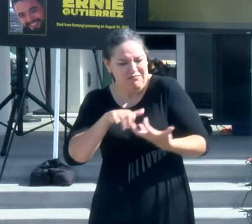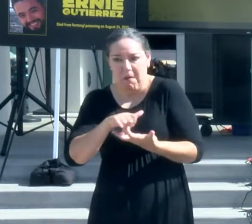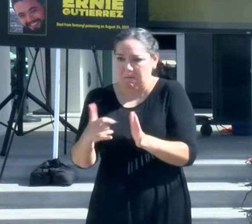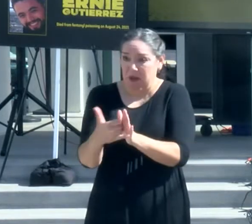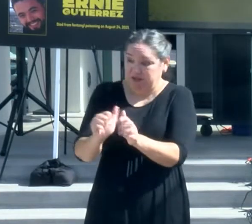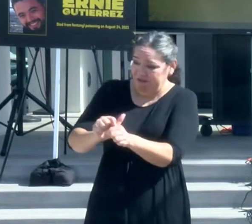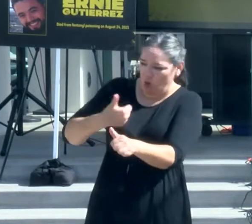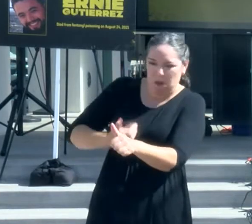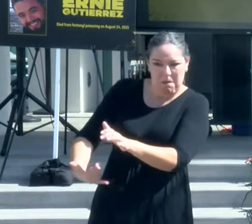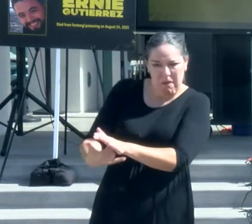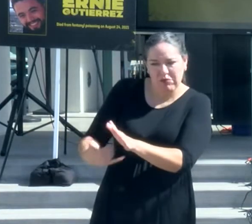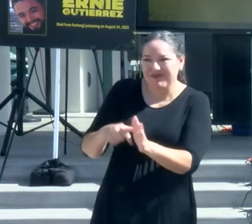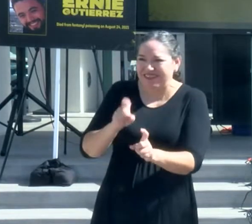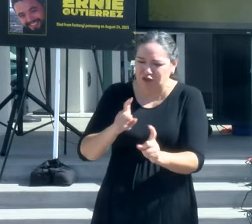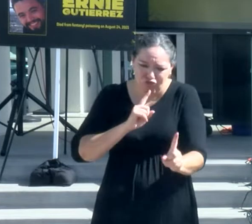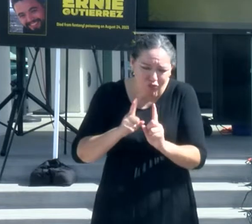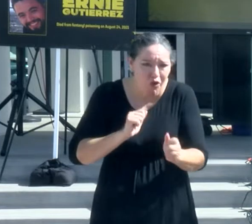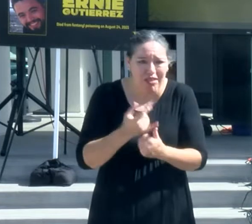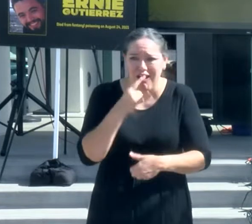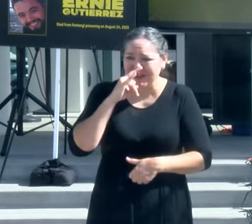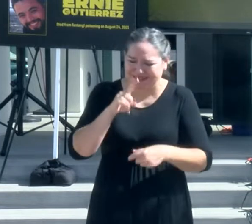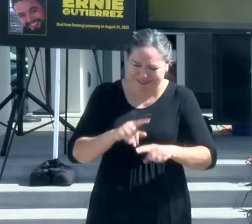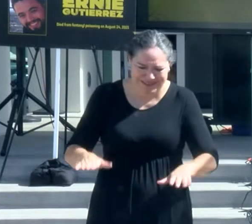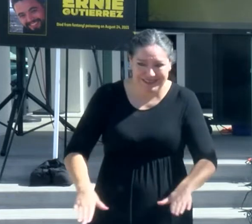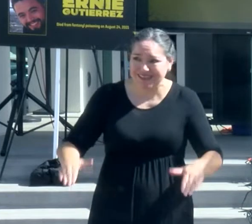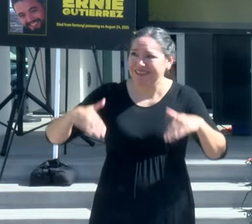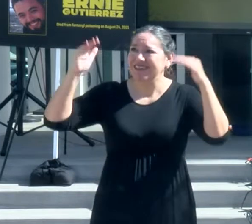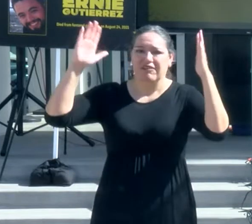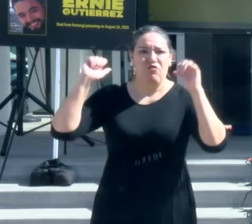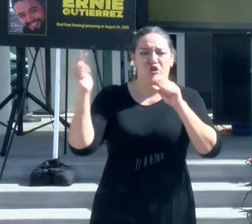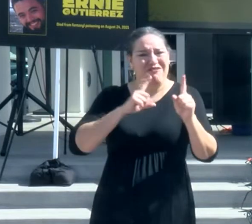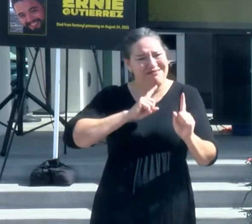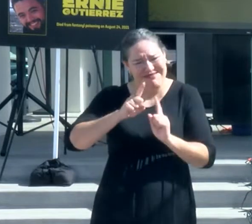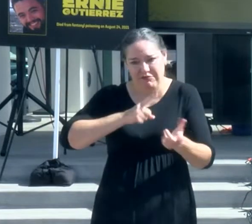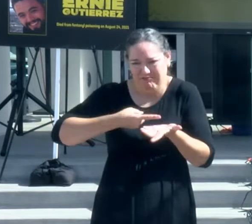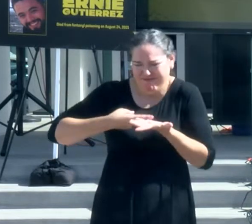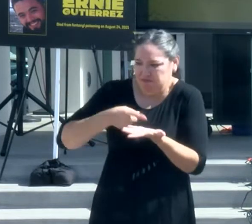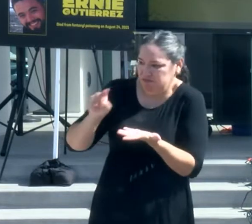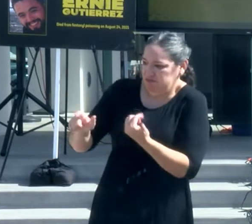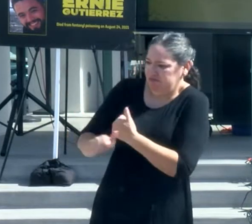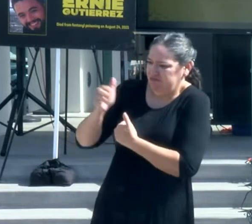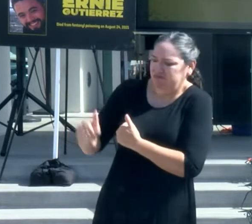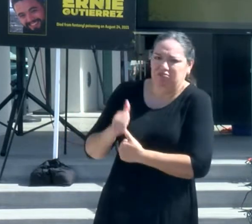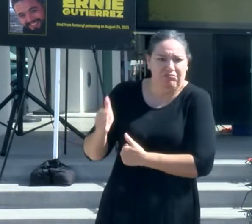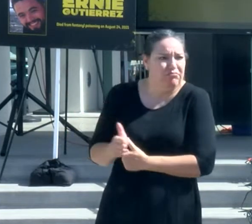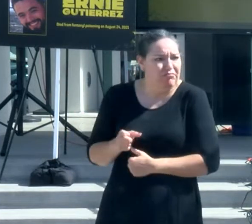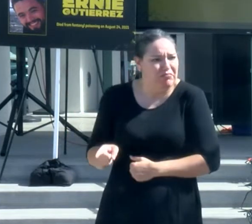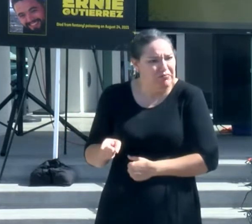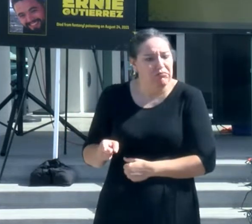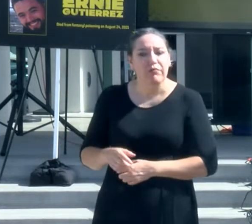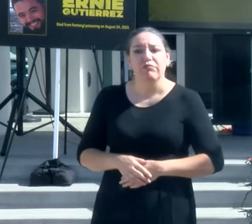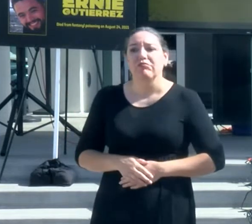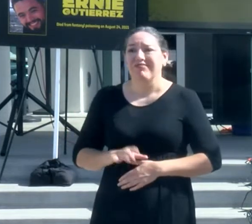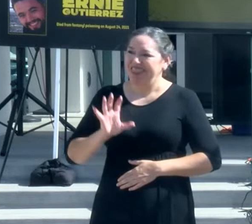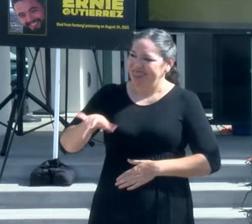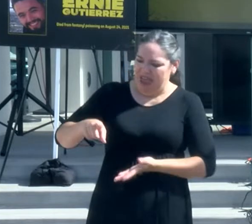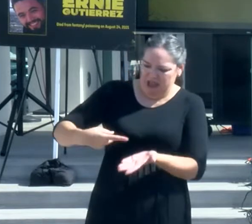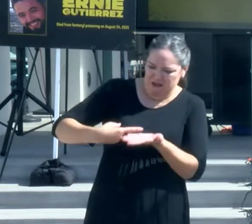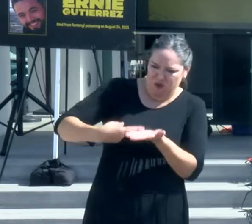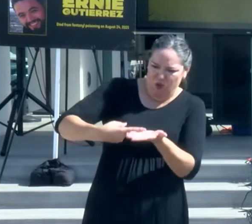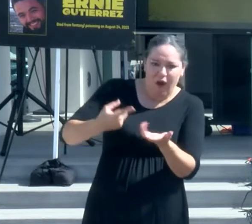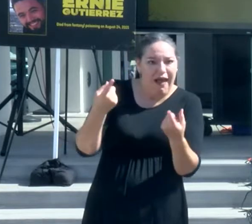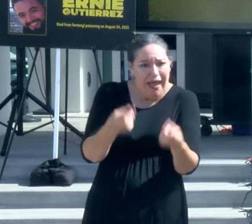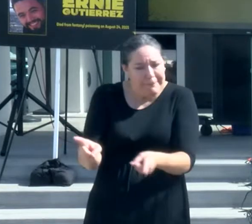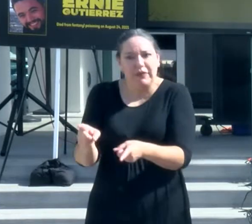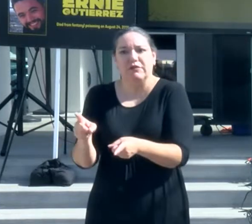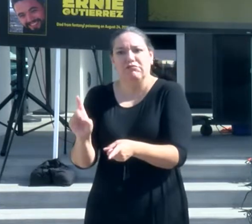need to talk to our kids of all ages about the dangers and lethalness it is causing. The discussion should be happening in